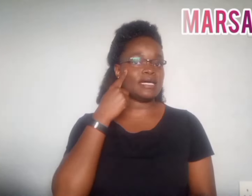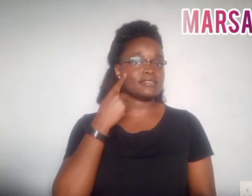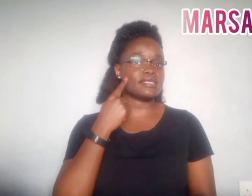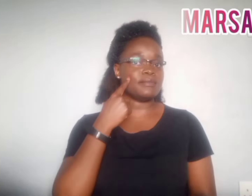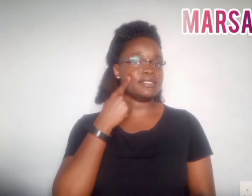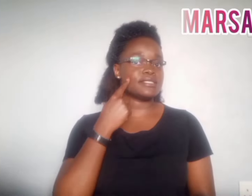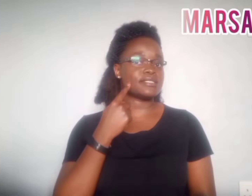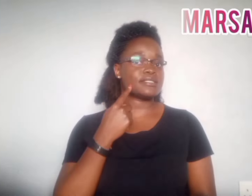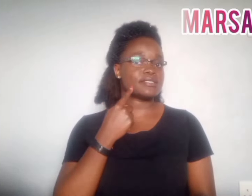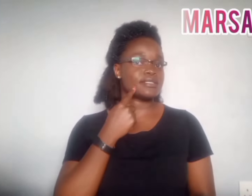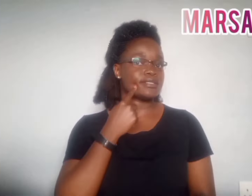Marsabit.